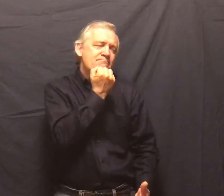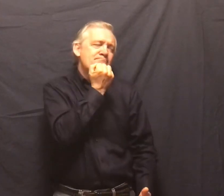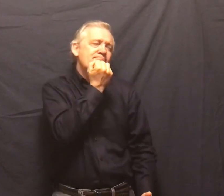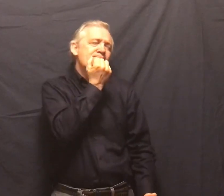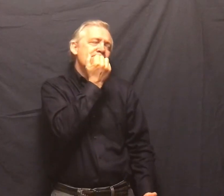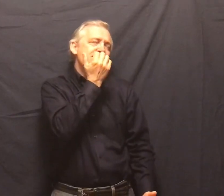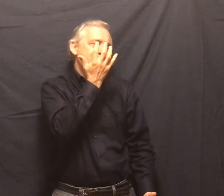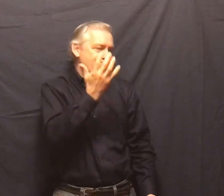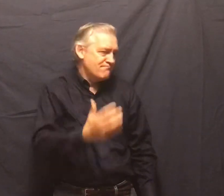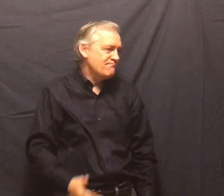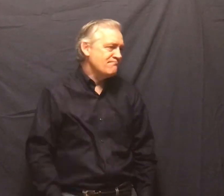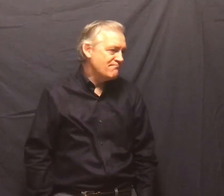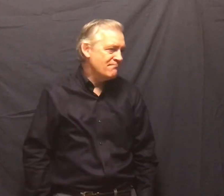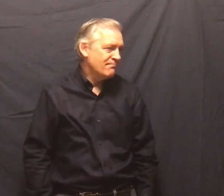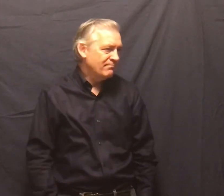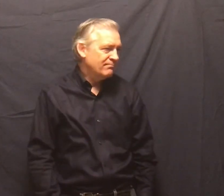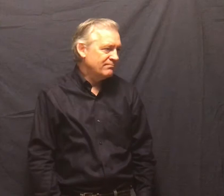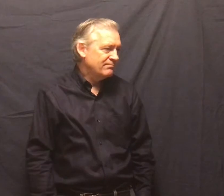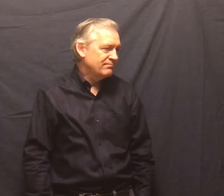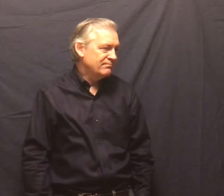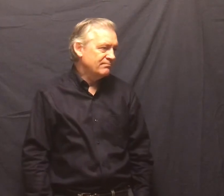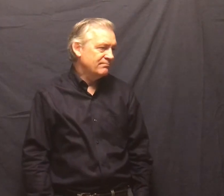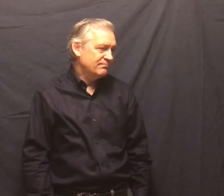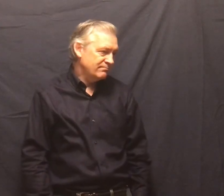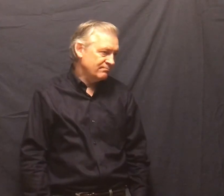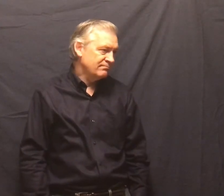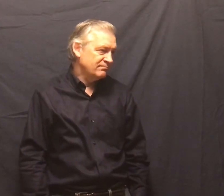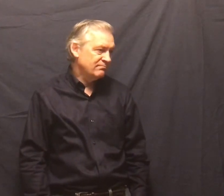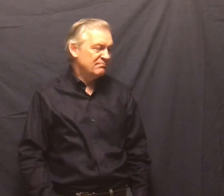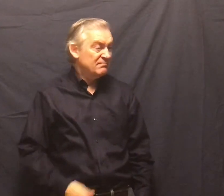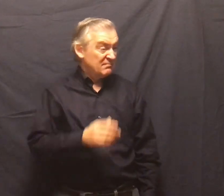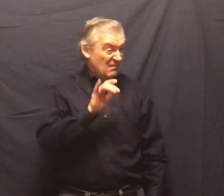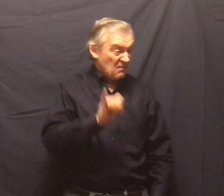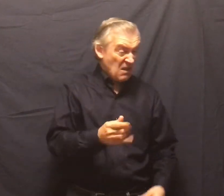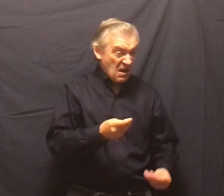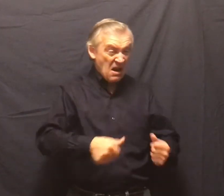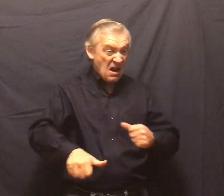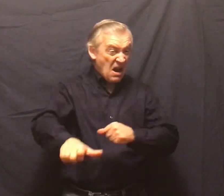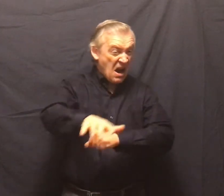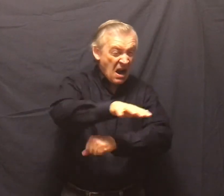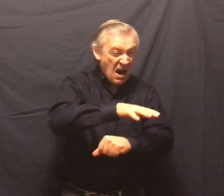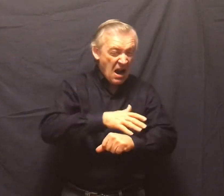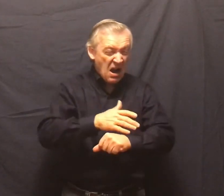It ain't enough land, so we'd have to work too hard, maybe 6-7 hours a day.